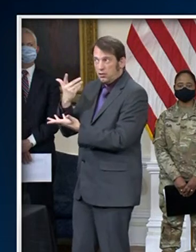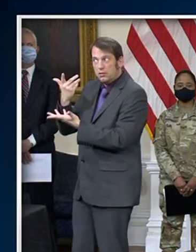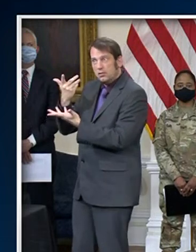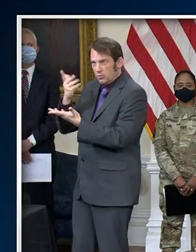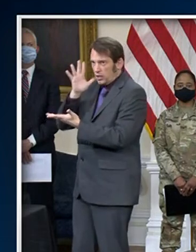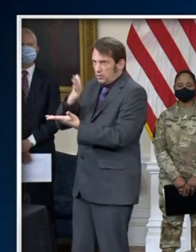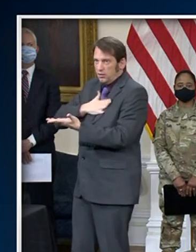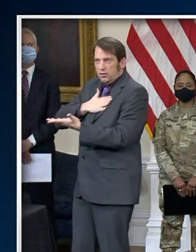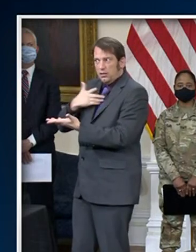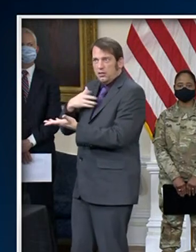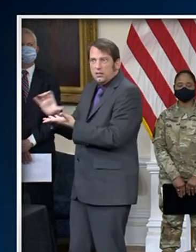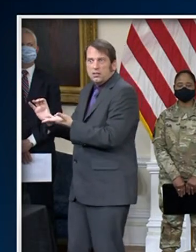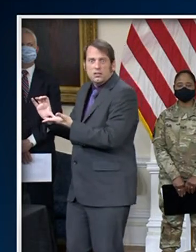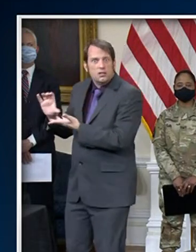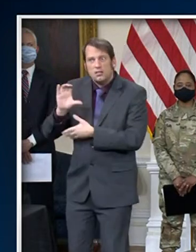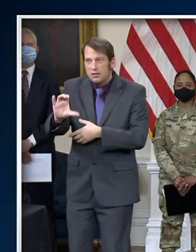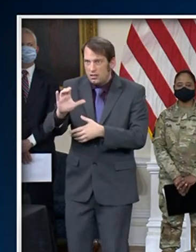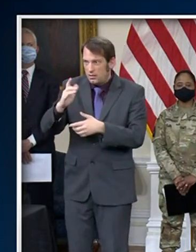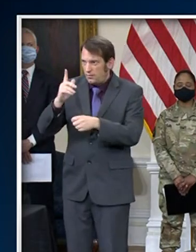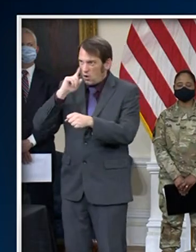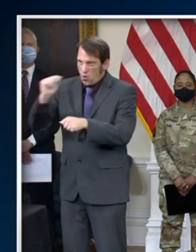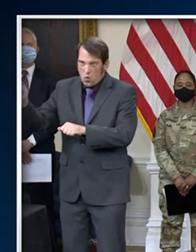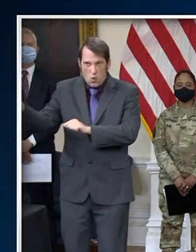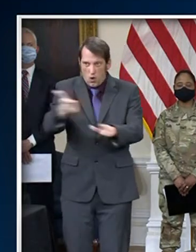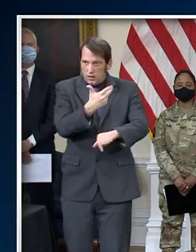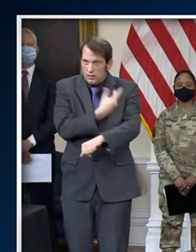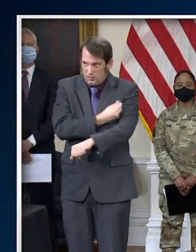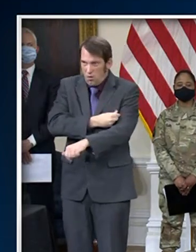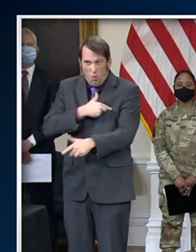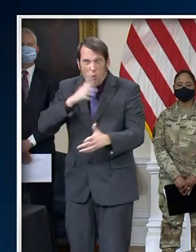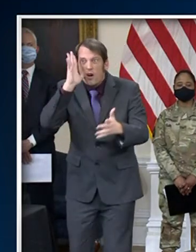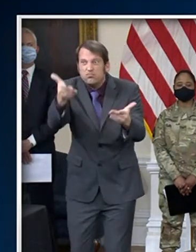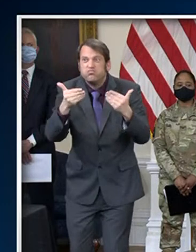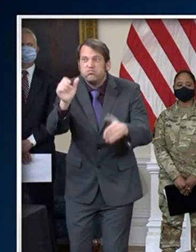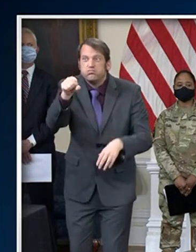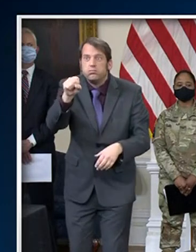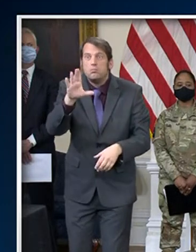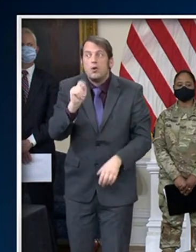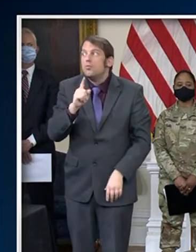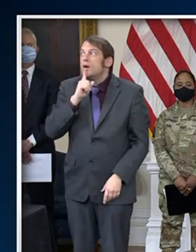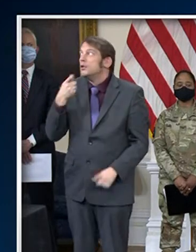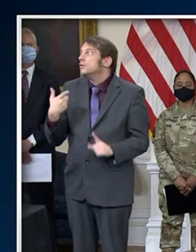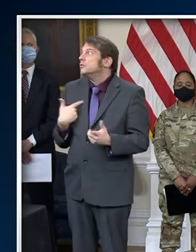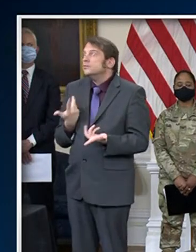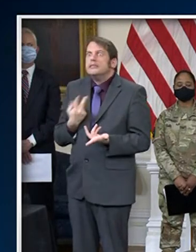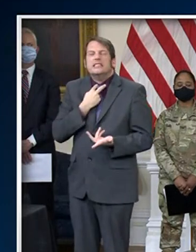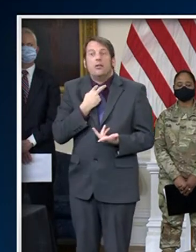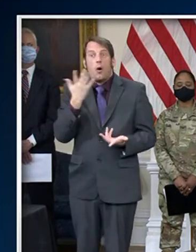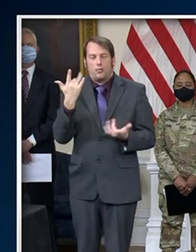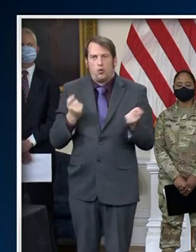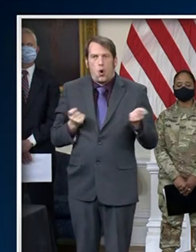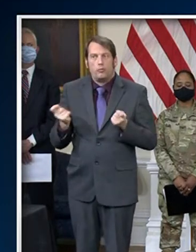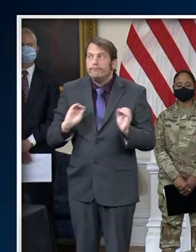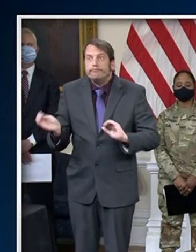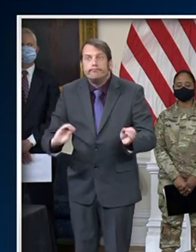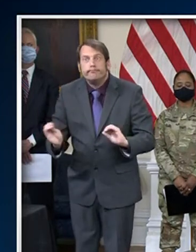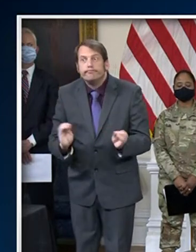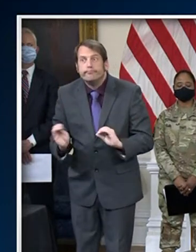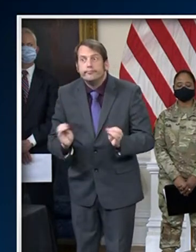do so today. Unfortunately, we have no control whatsoever over this supply